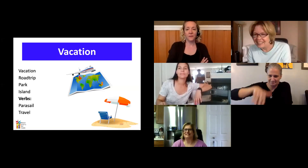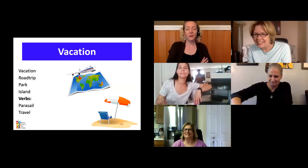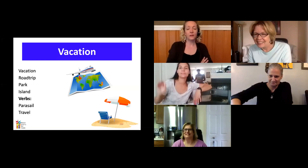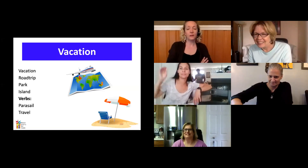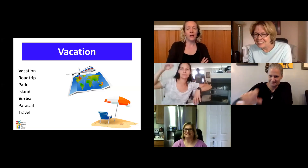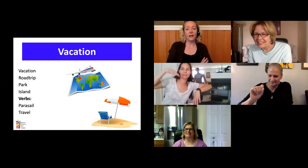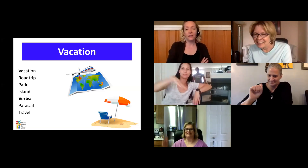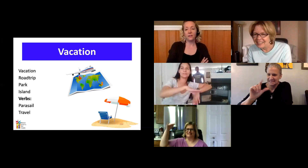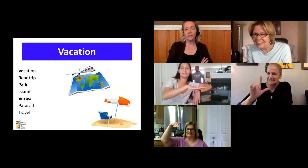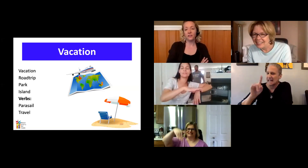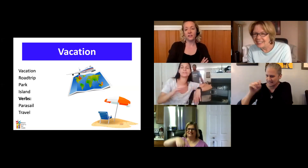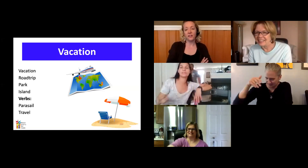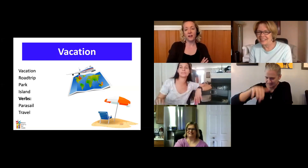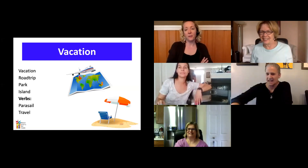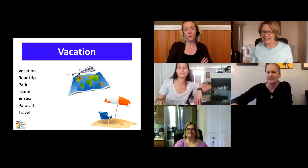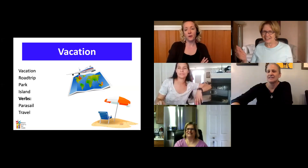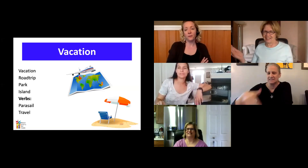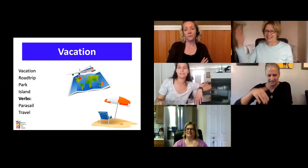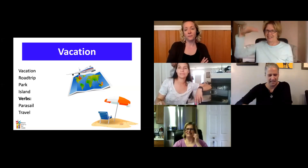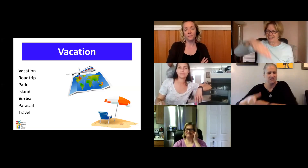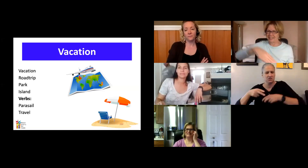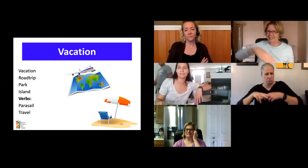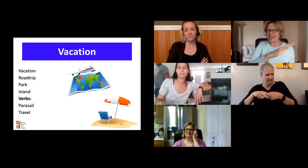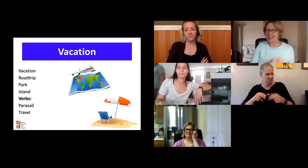Slide. There's usually a sliding board.